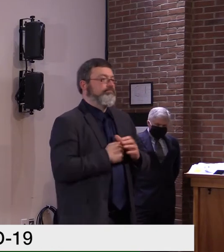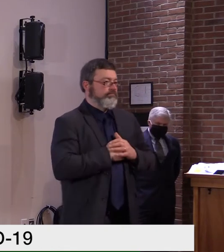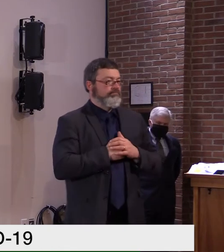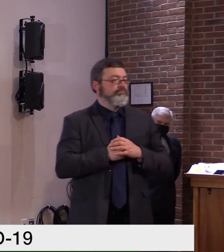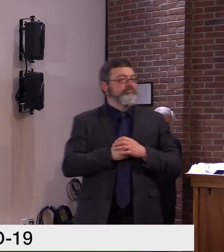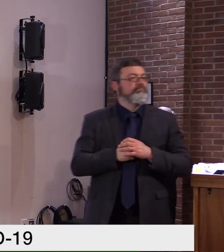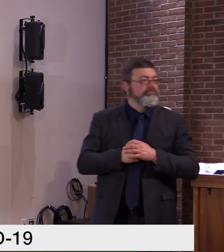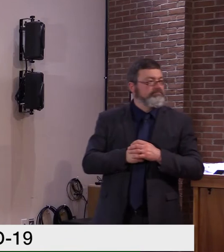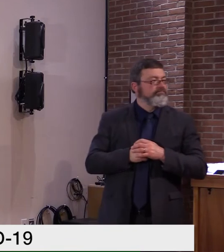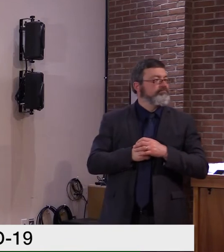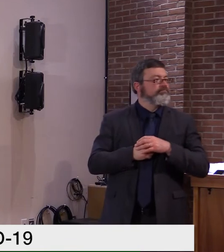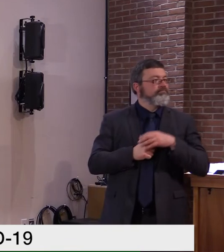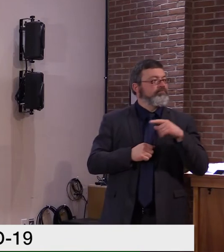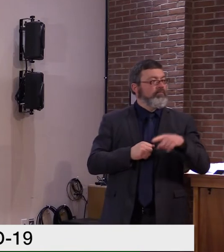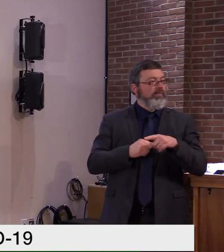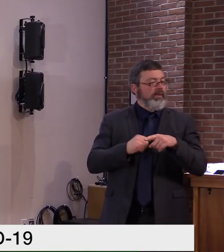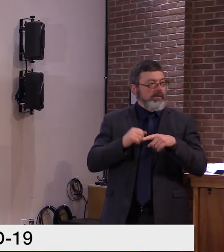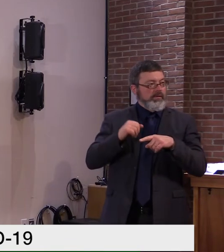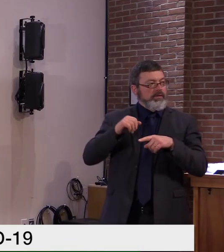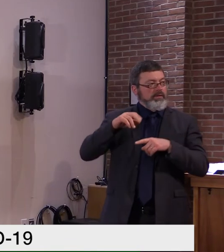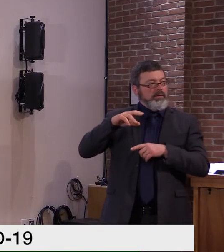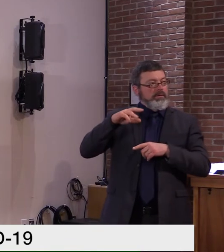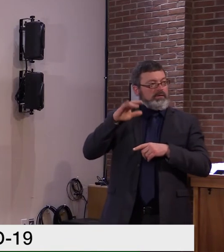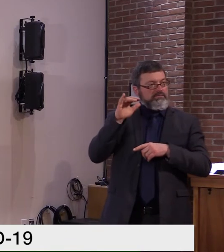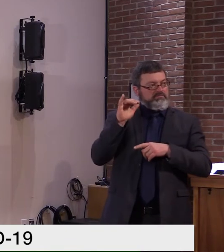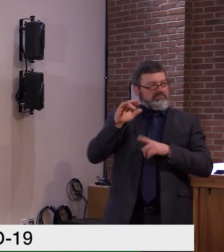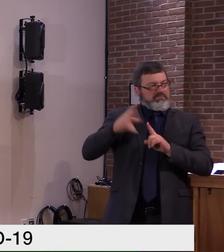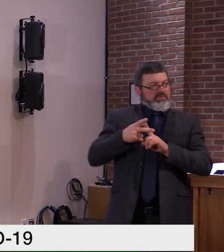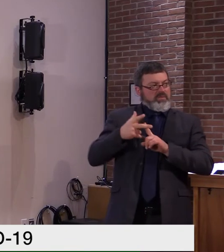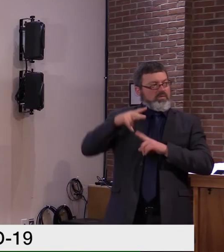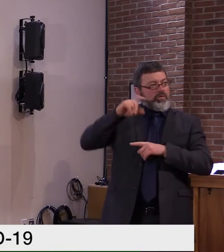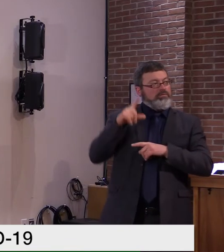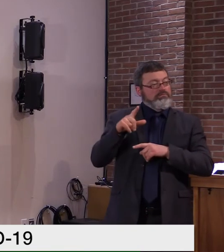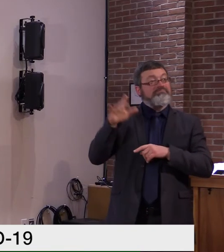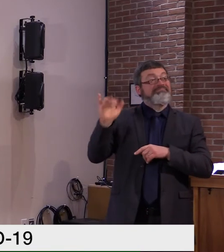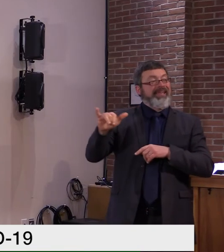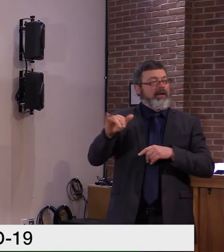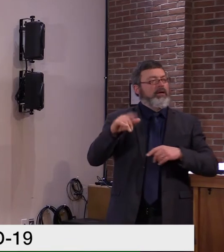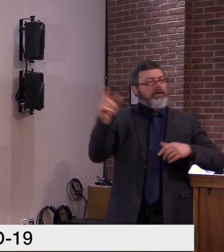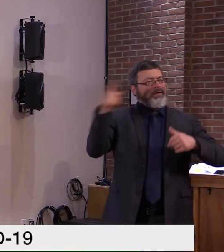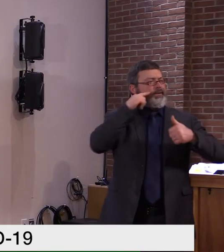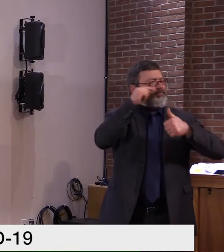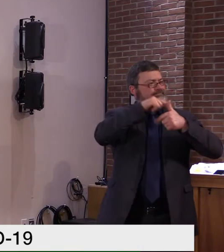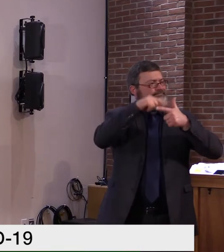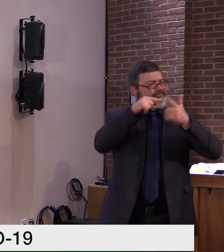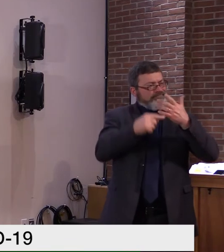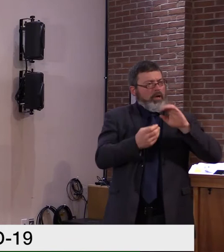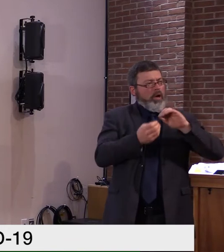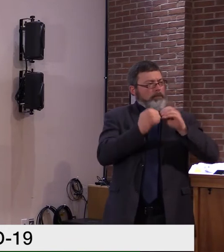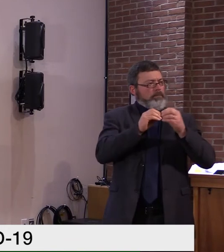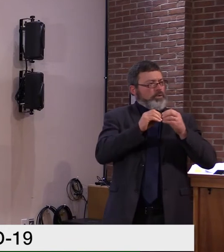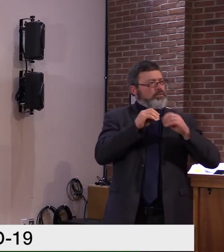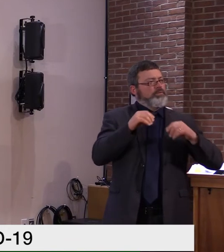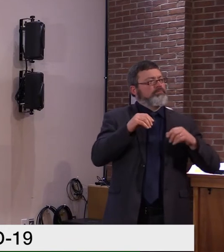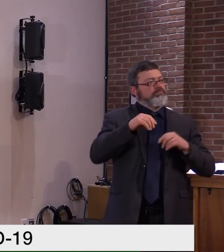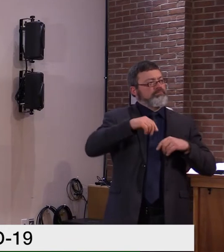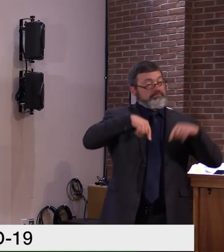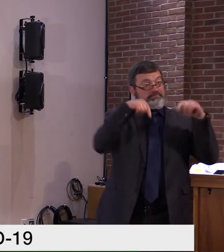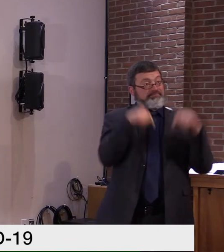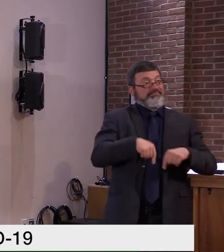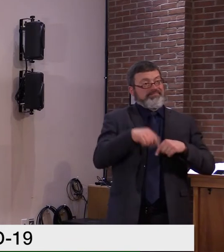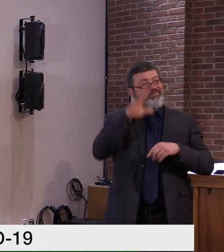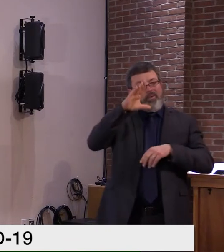Governor, the dashboard shows right now that 59 of Vermont's 72 deaths were from individuals 70 or